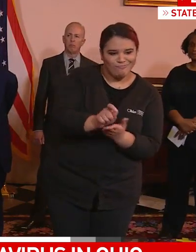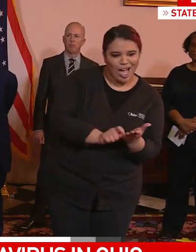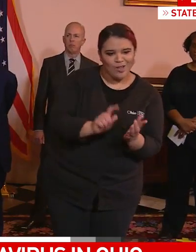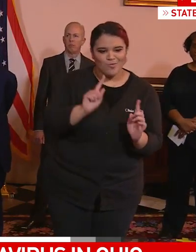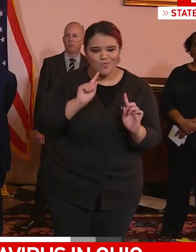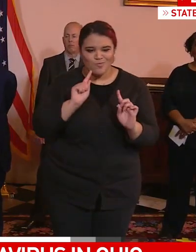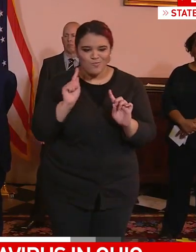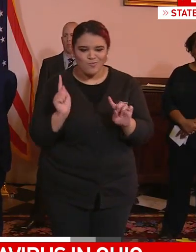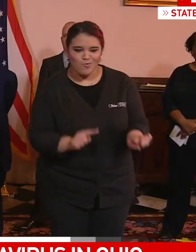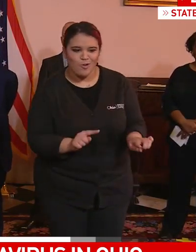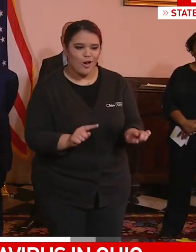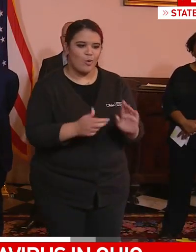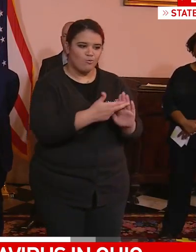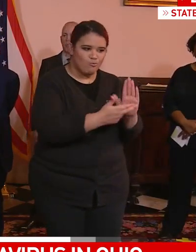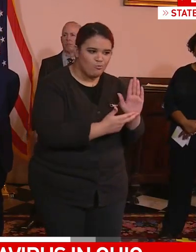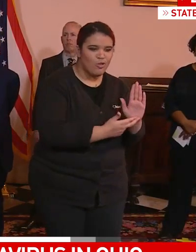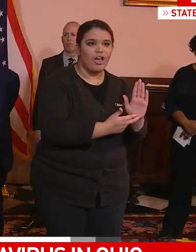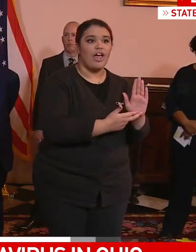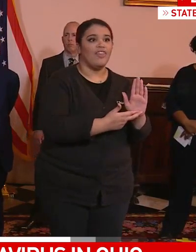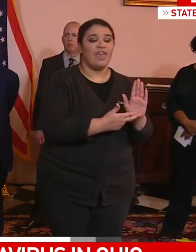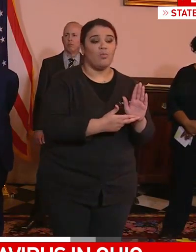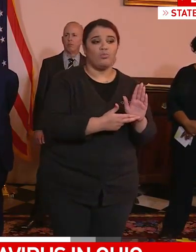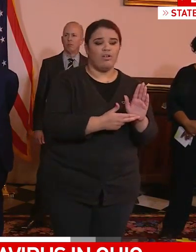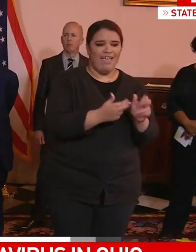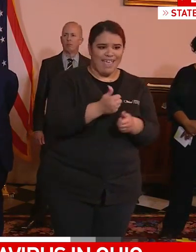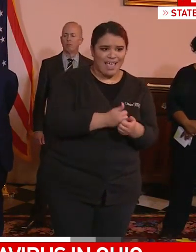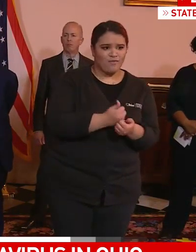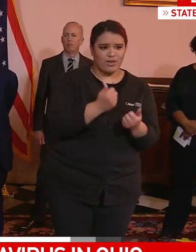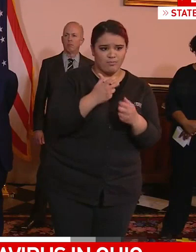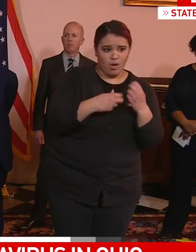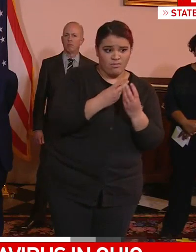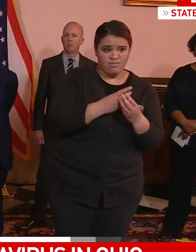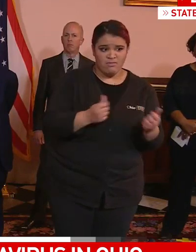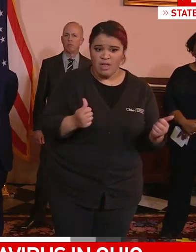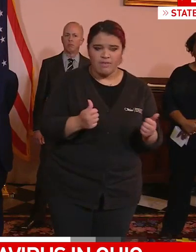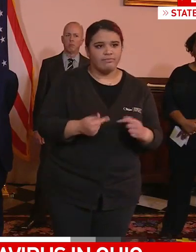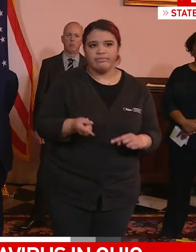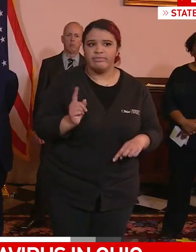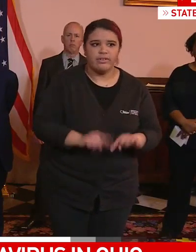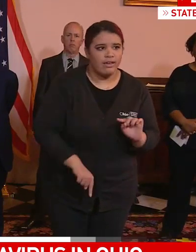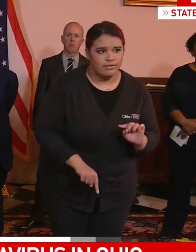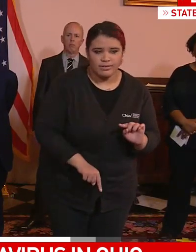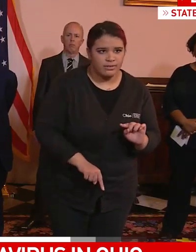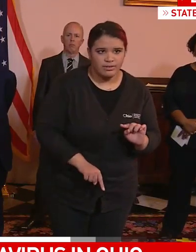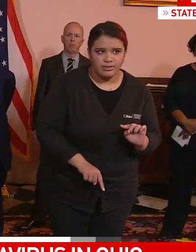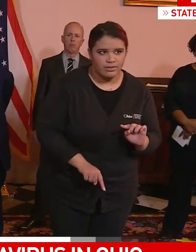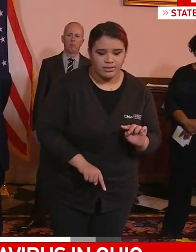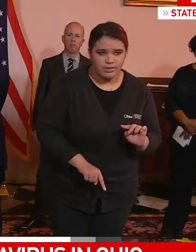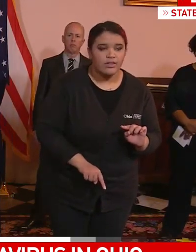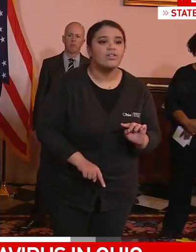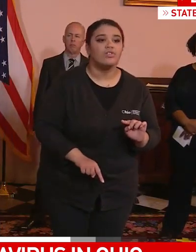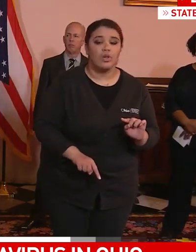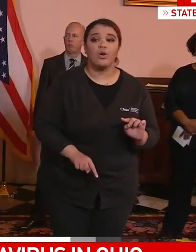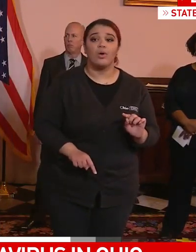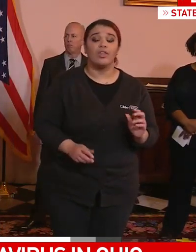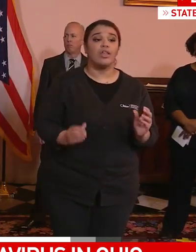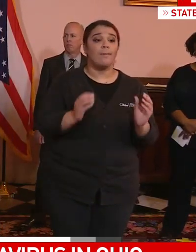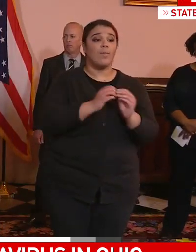we act smart about this, we're going to be benefiting all of us in the end.